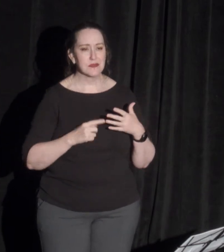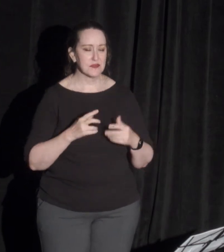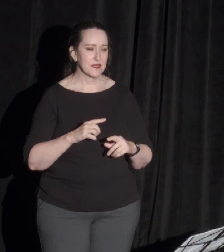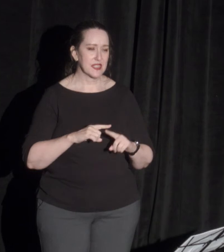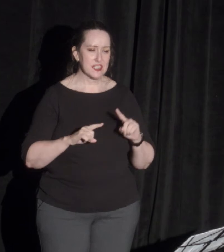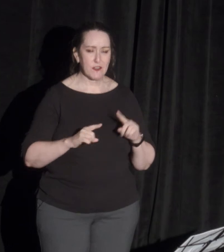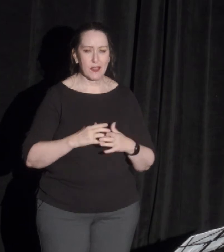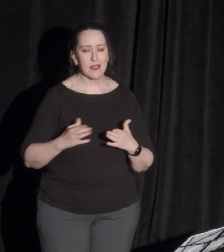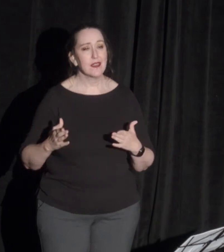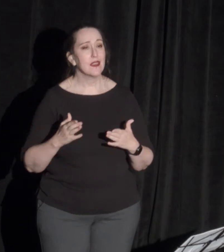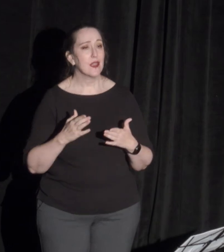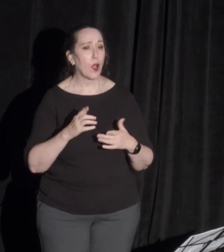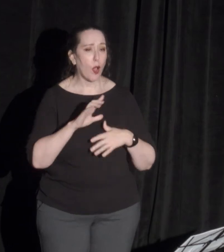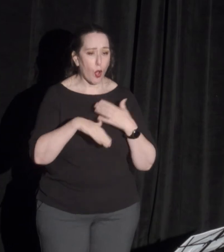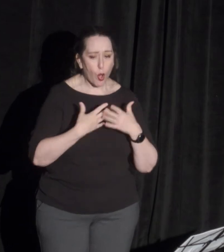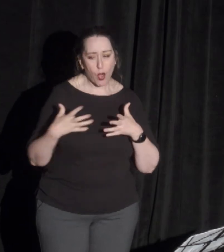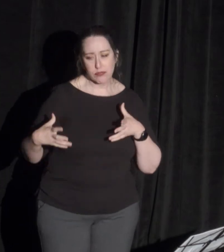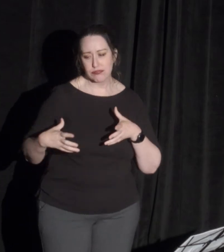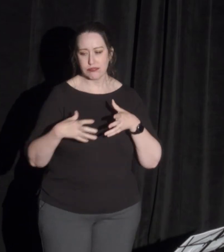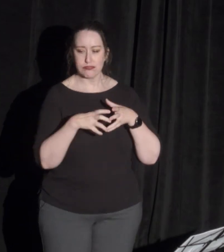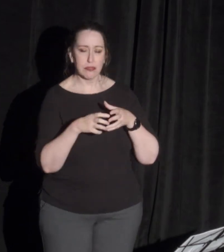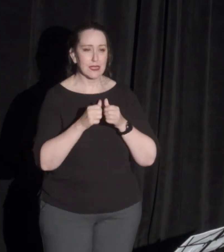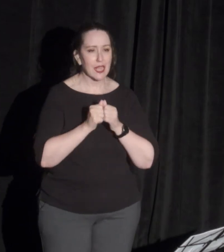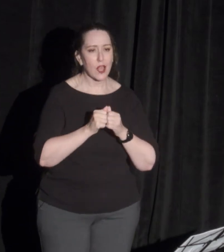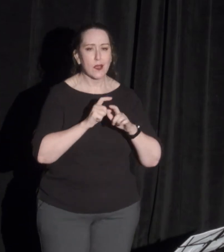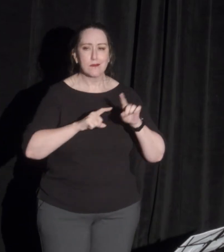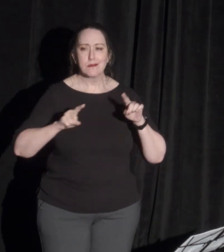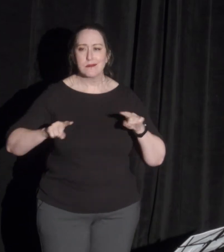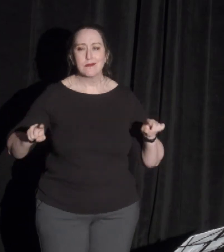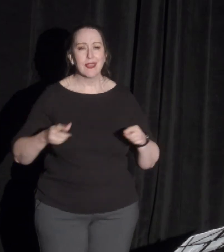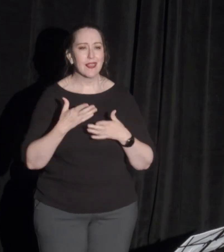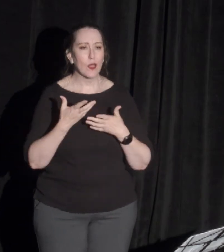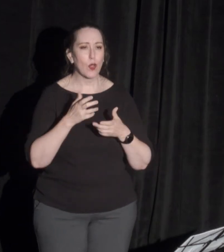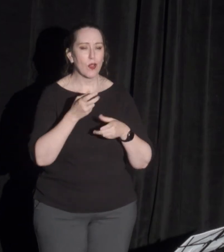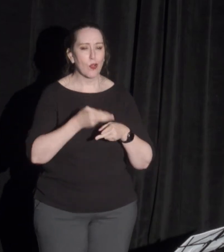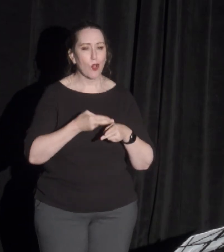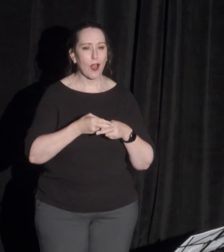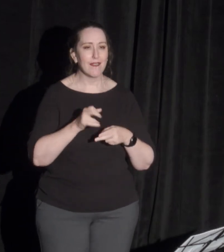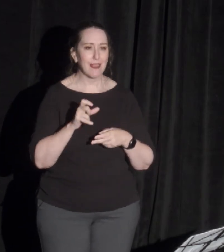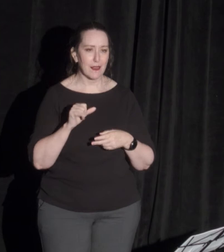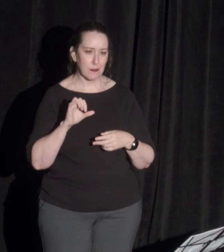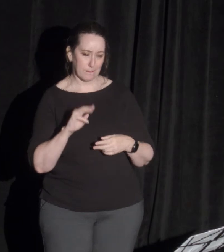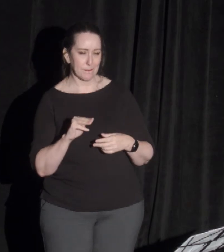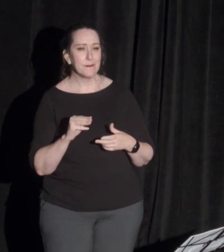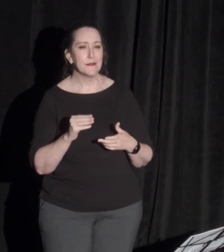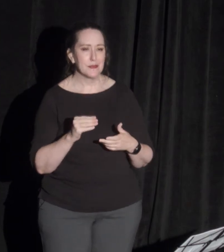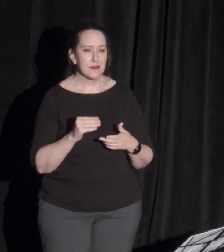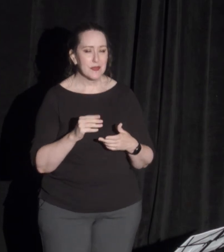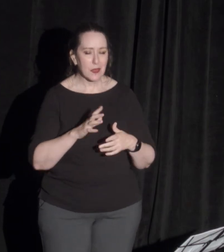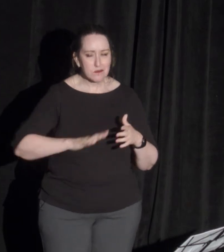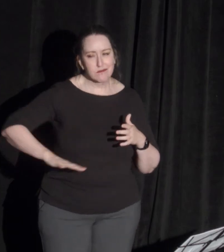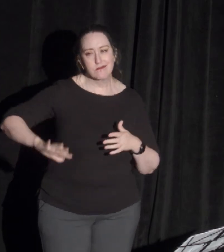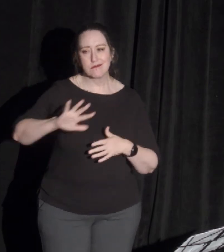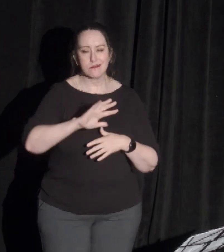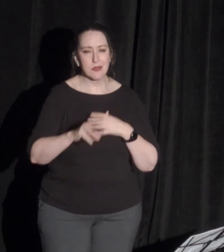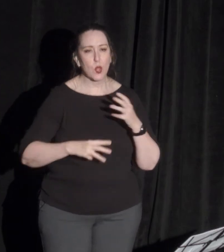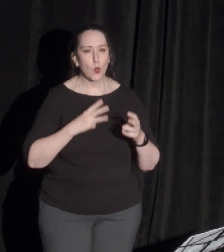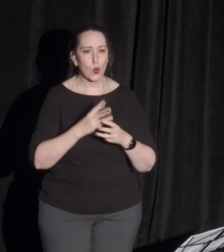all contributed to the great and colorful tapestry we call fandom, a tapestry that is wrapped around the world by now. In the past